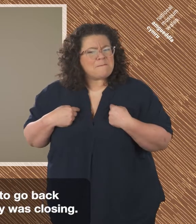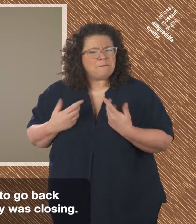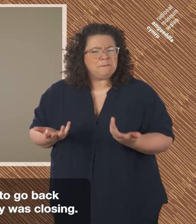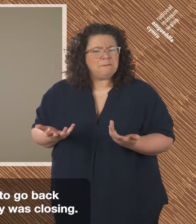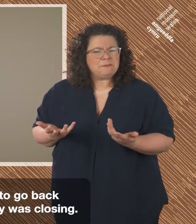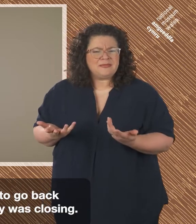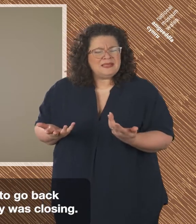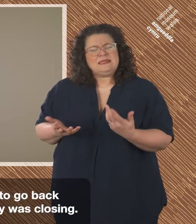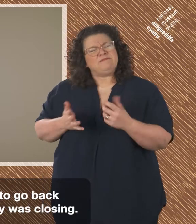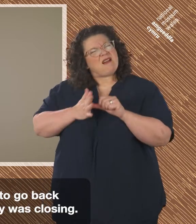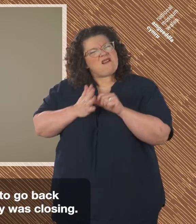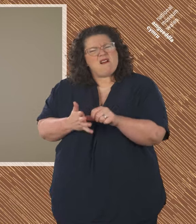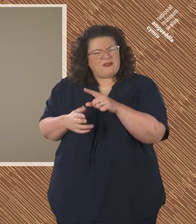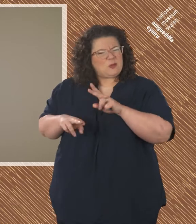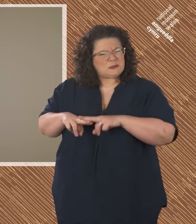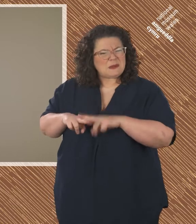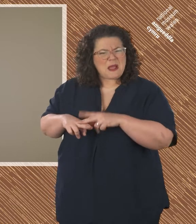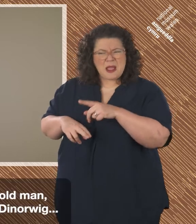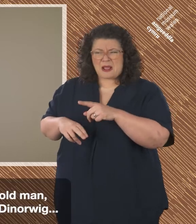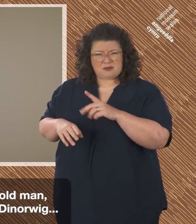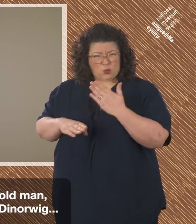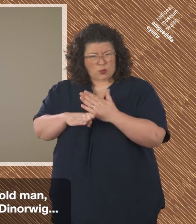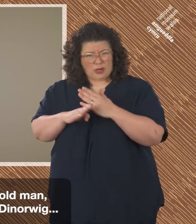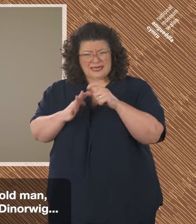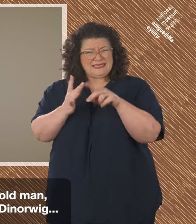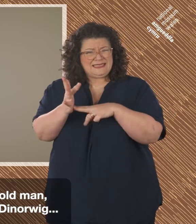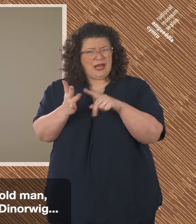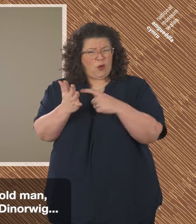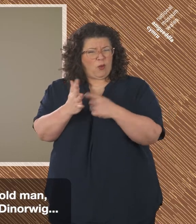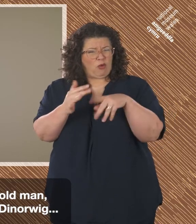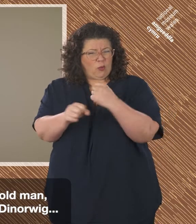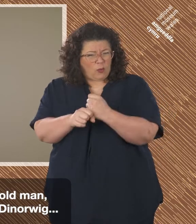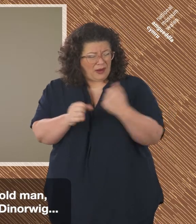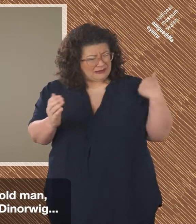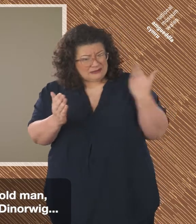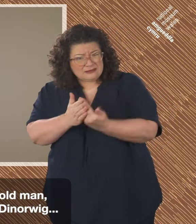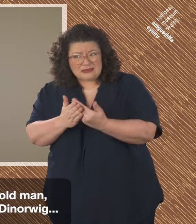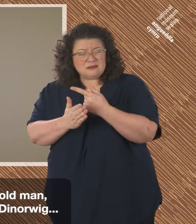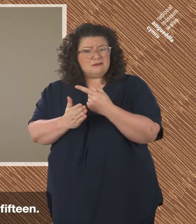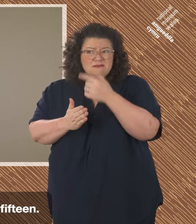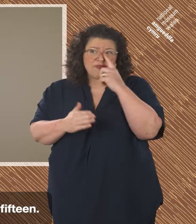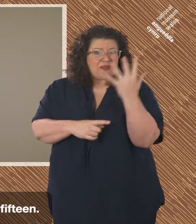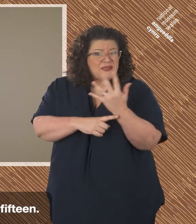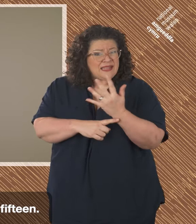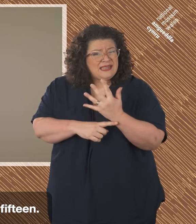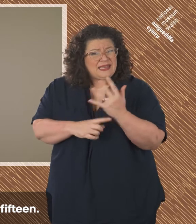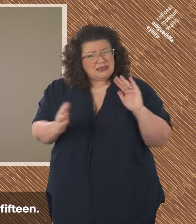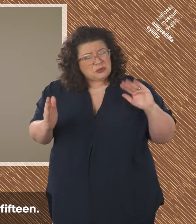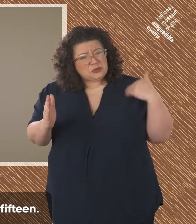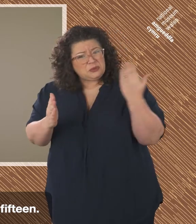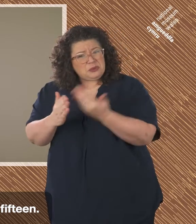back to because the quarry was gone. It's hard for the old man, having worked at the Norwich since turning